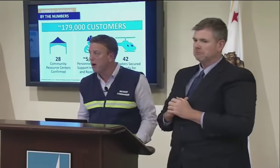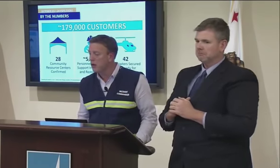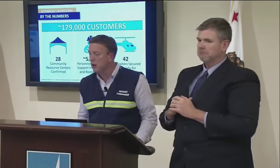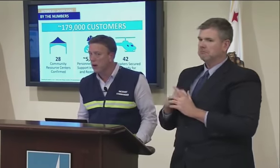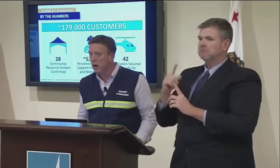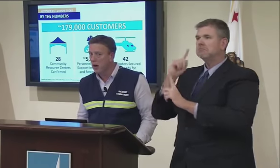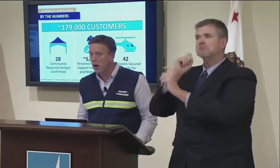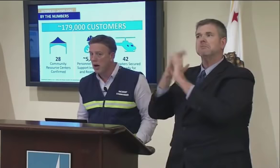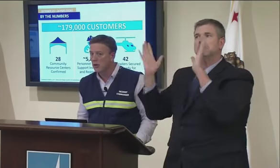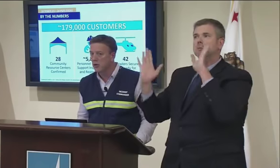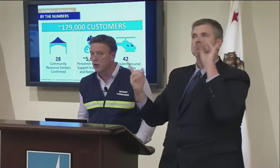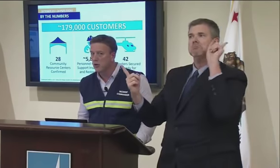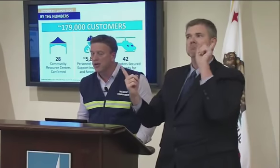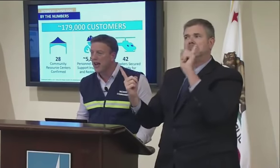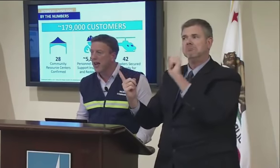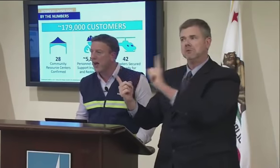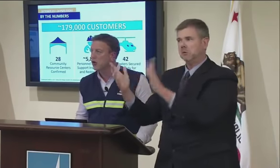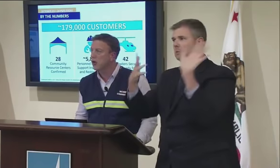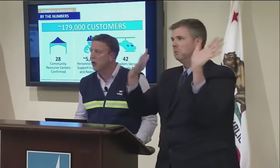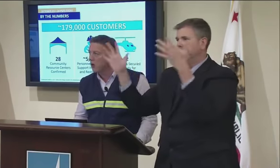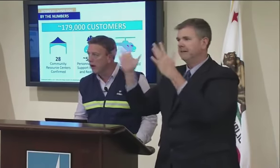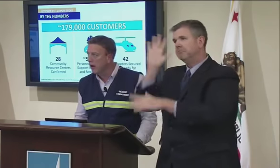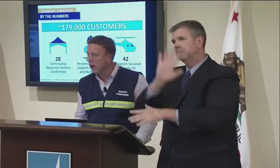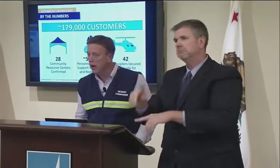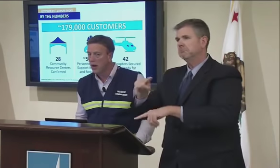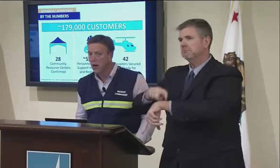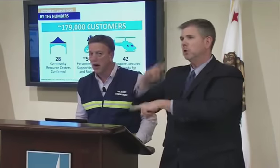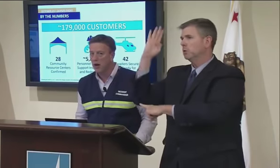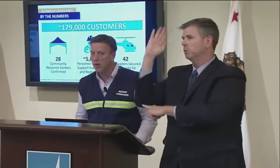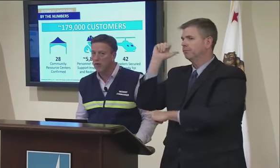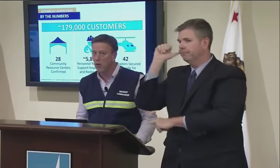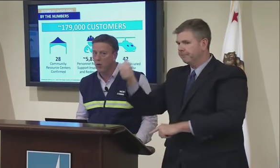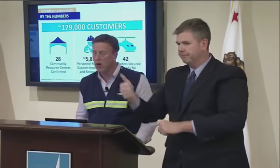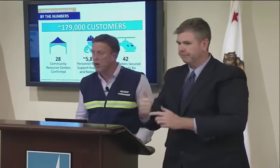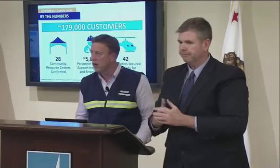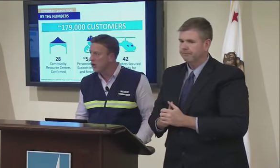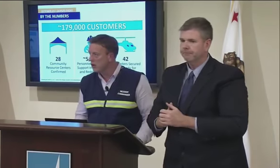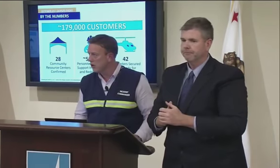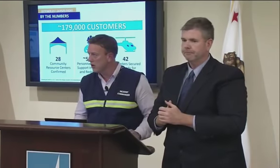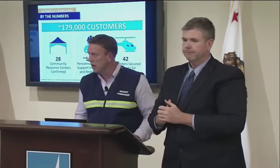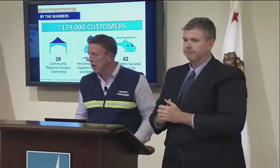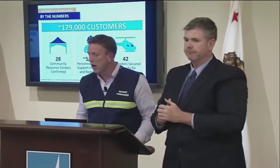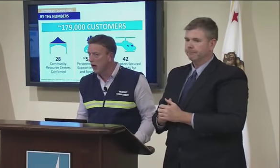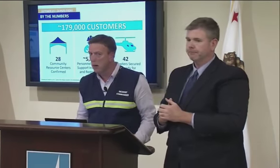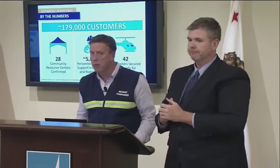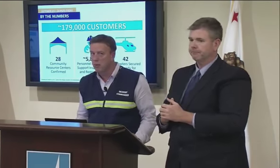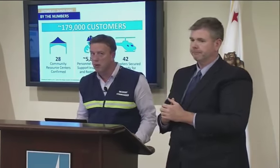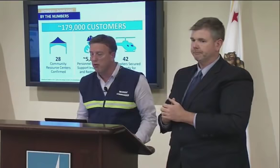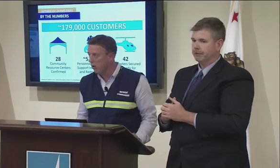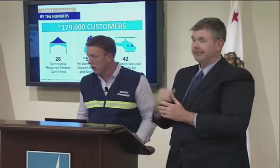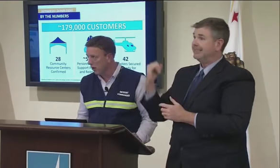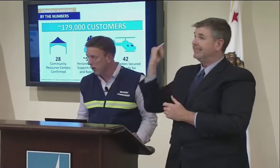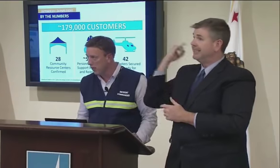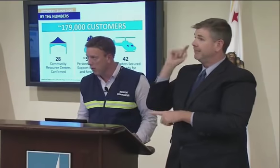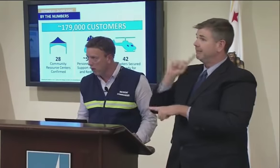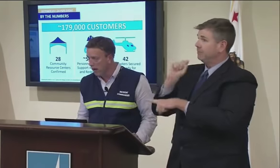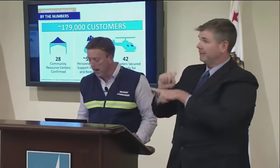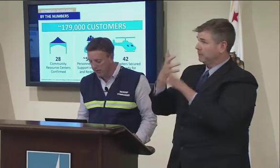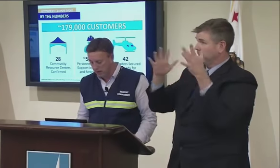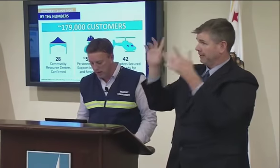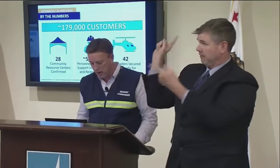a posture to take action earlier if wind conditions improve earlier